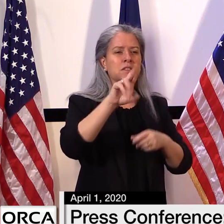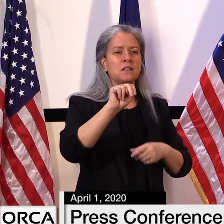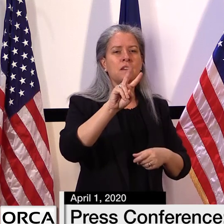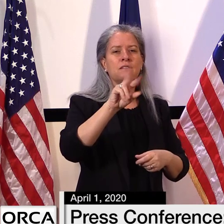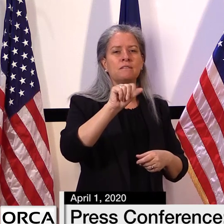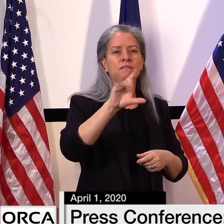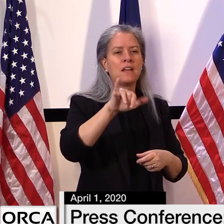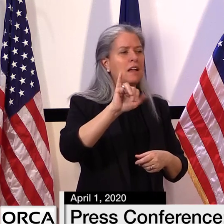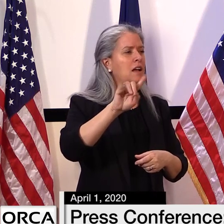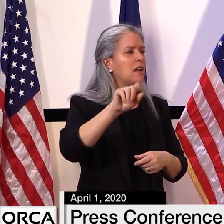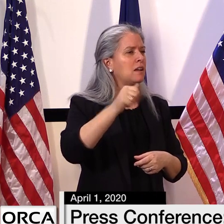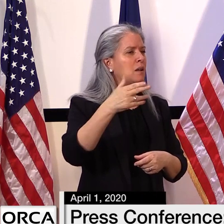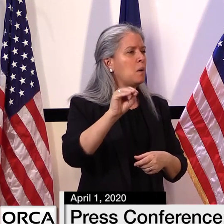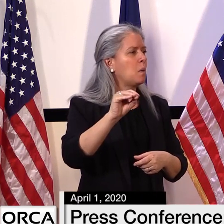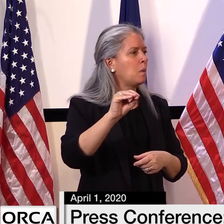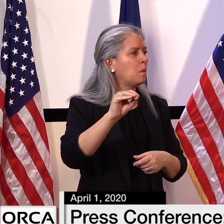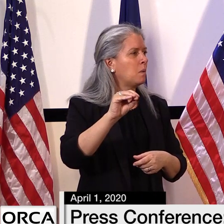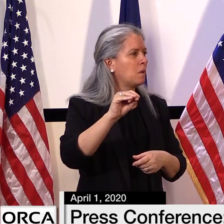had